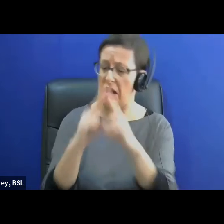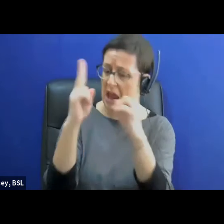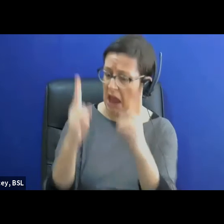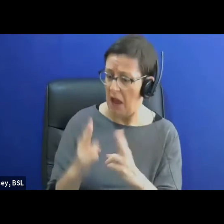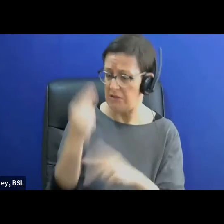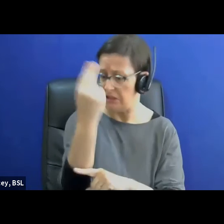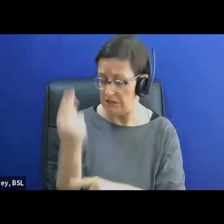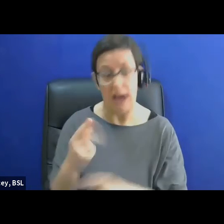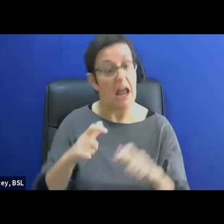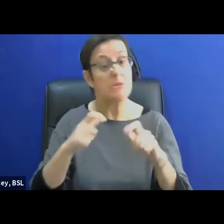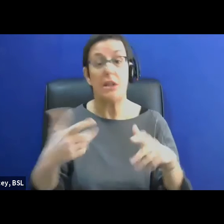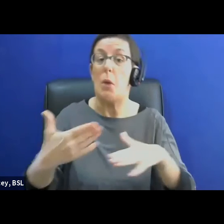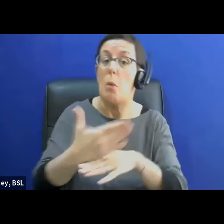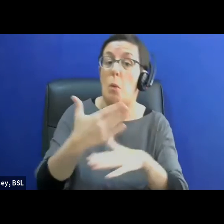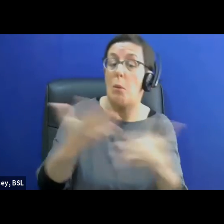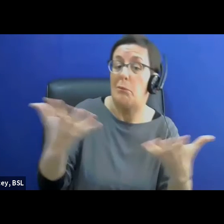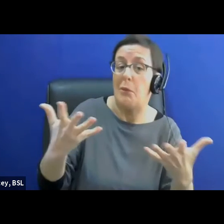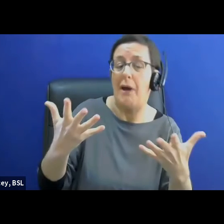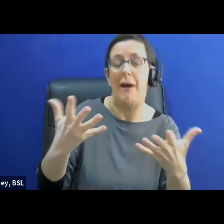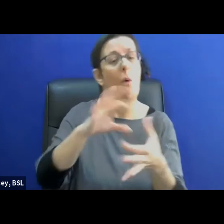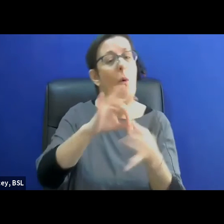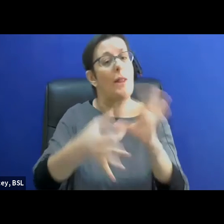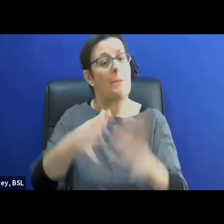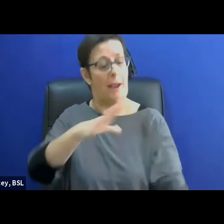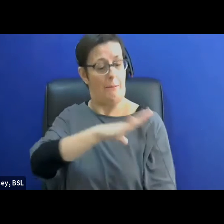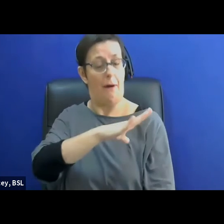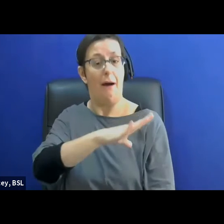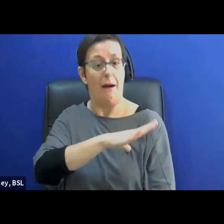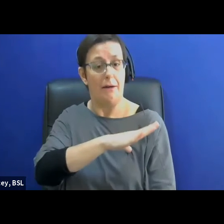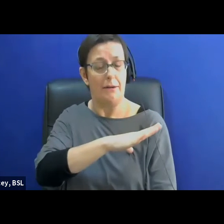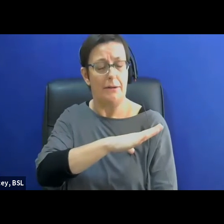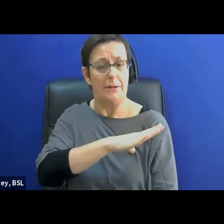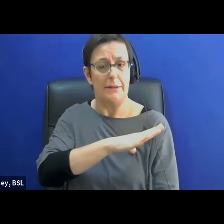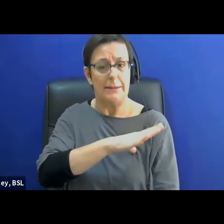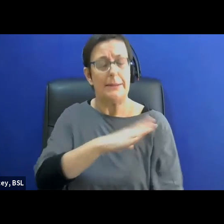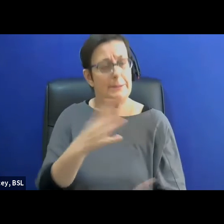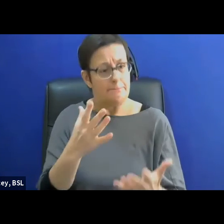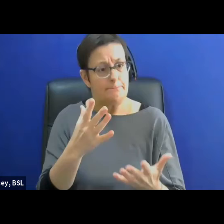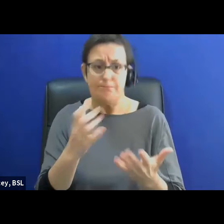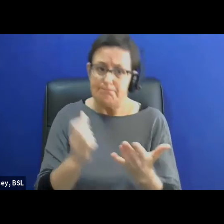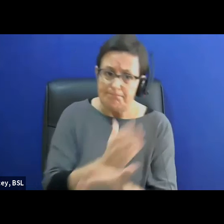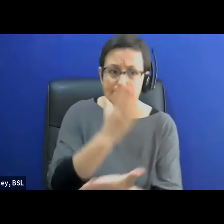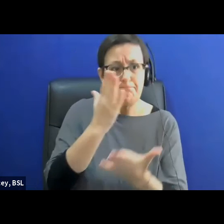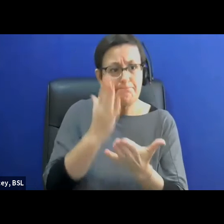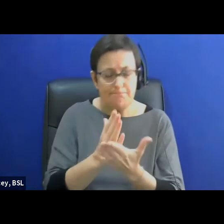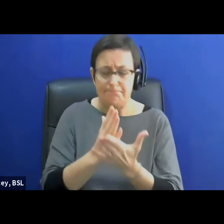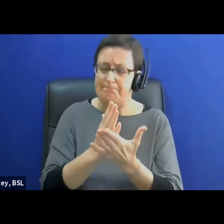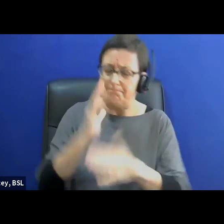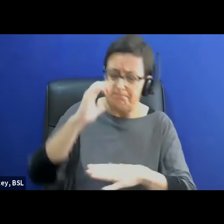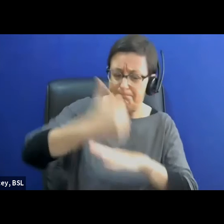Park to try and include as much real accessible design as we possibly